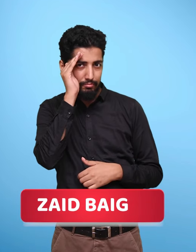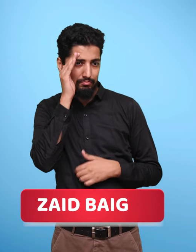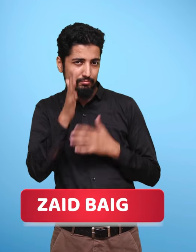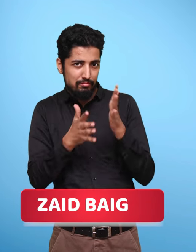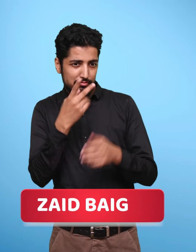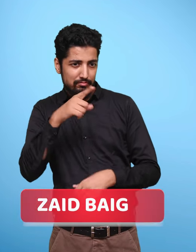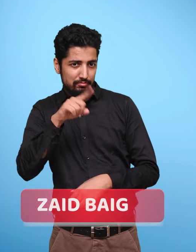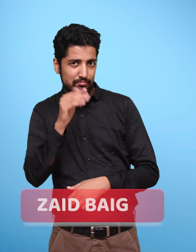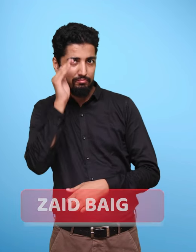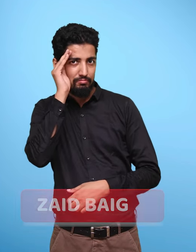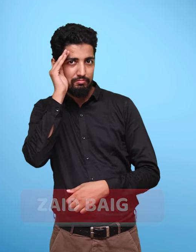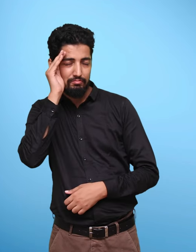Letter sounds.